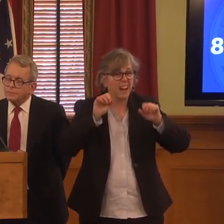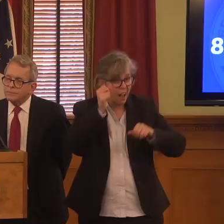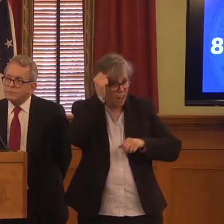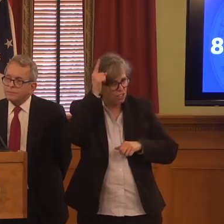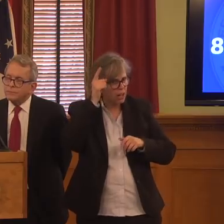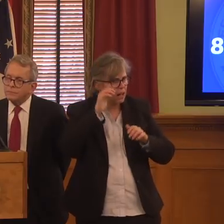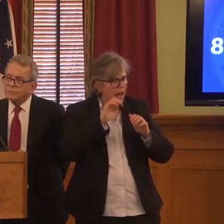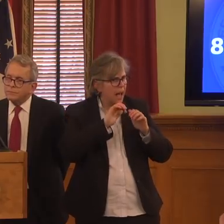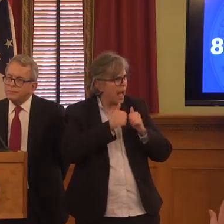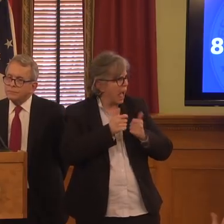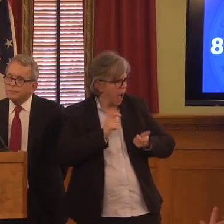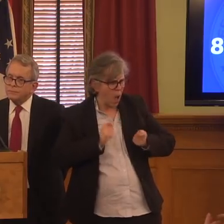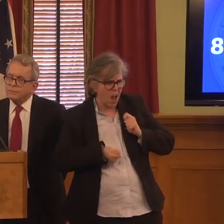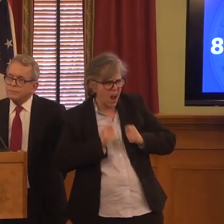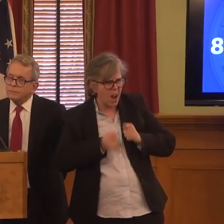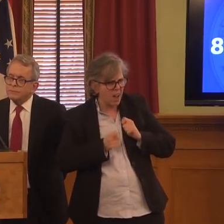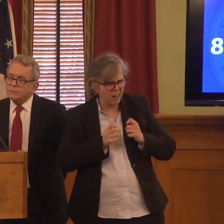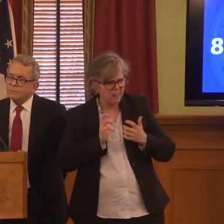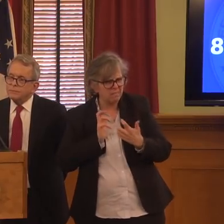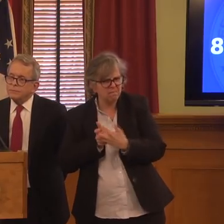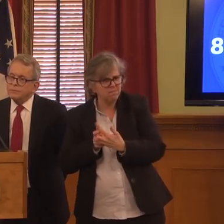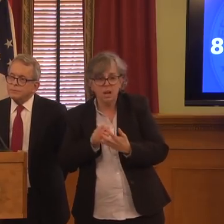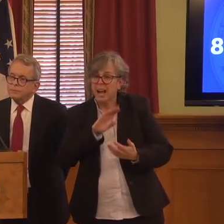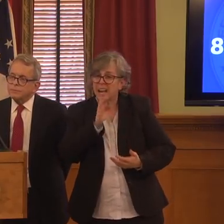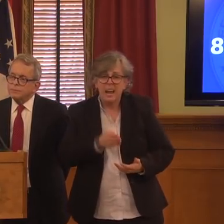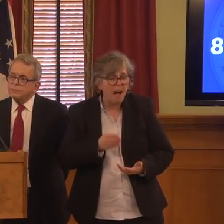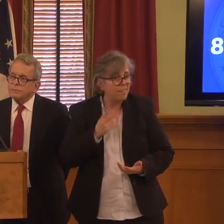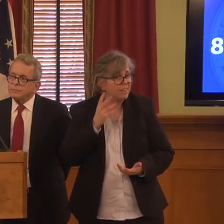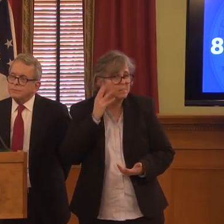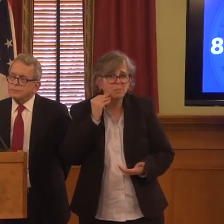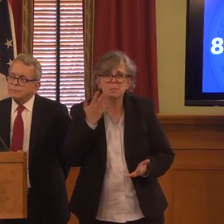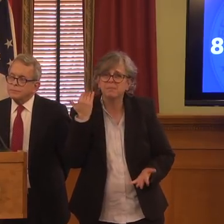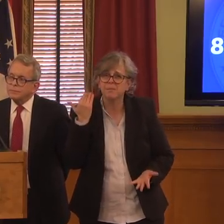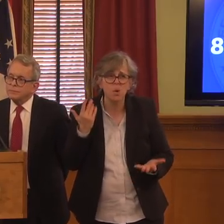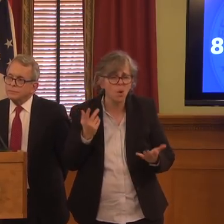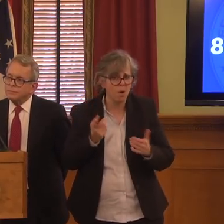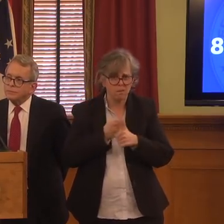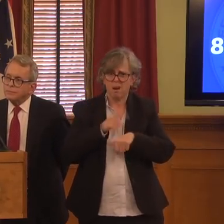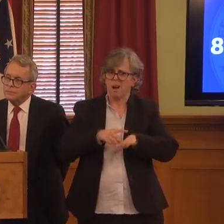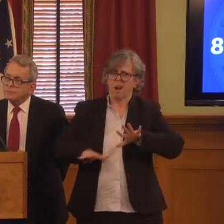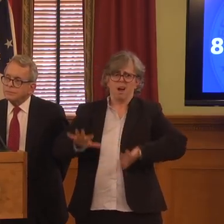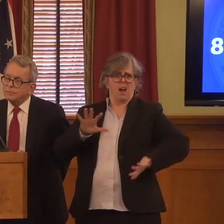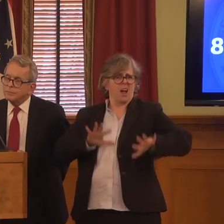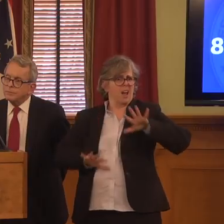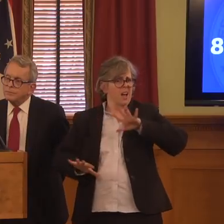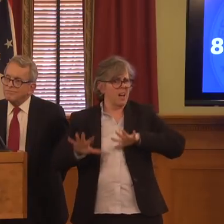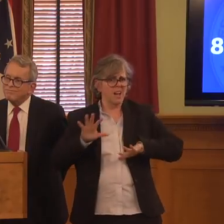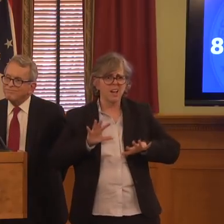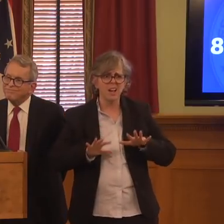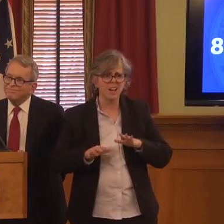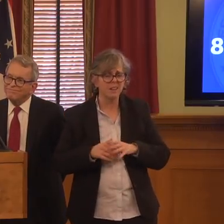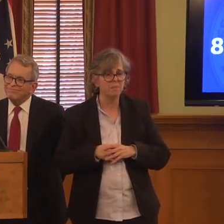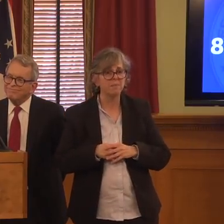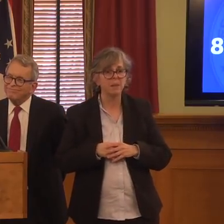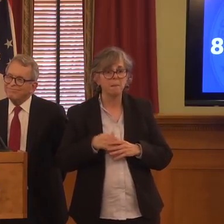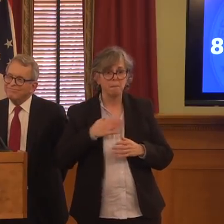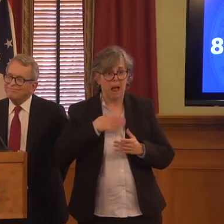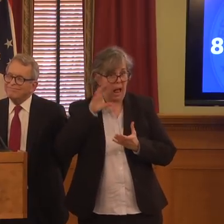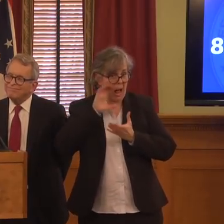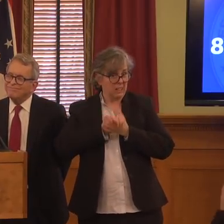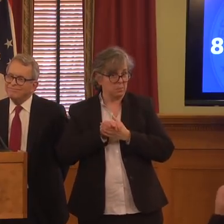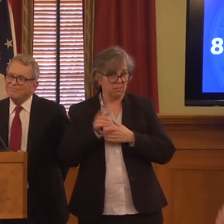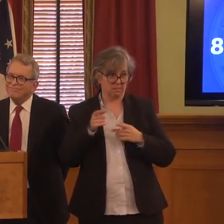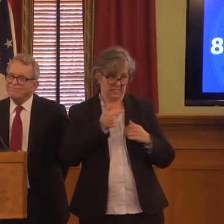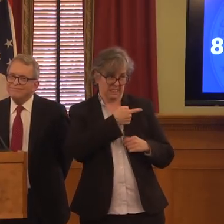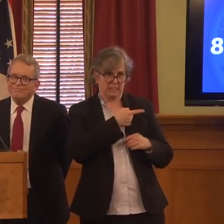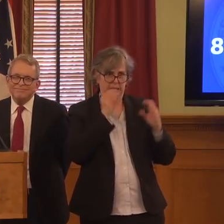done. And I know kids in schools out there are watching this right now. My husband is a school teacher. Hello, Bexley. I